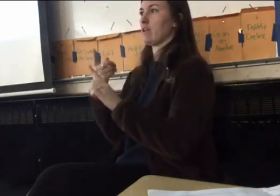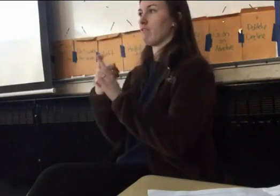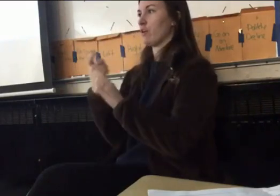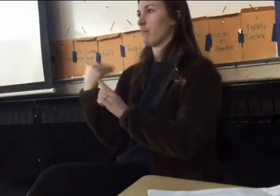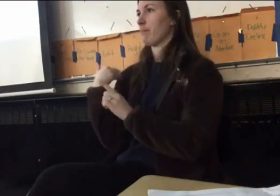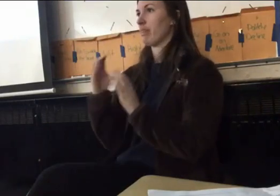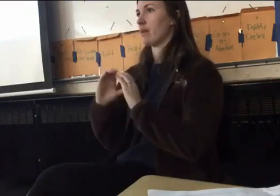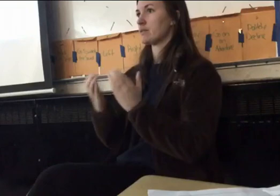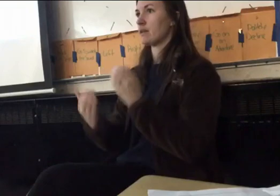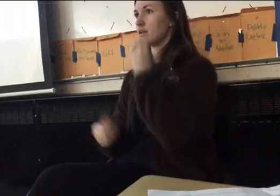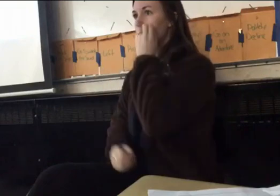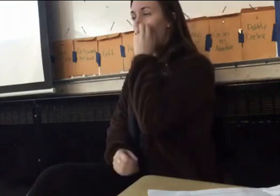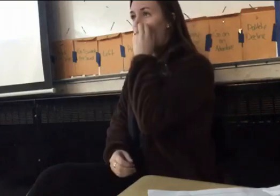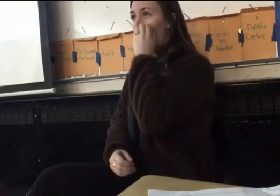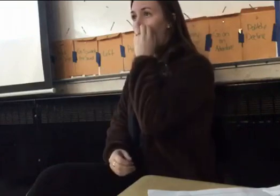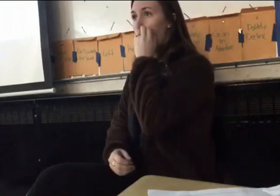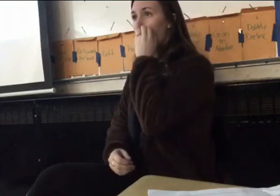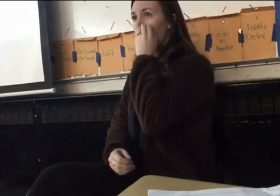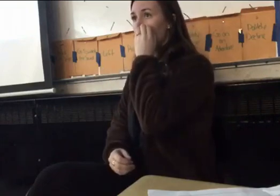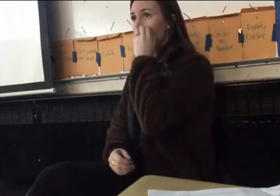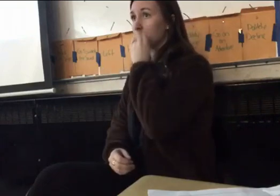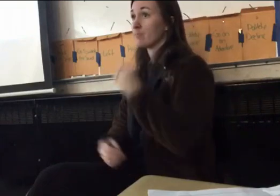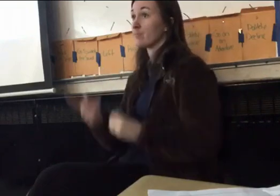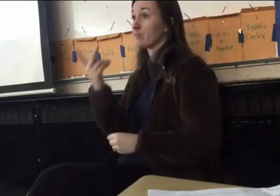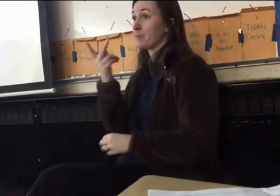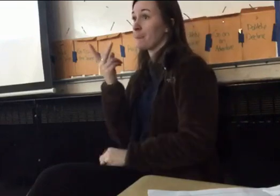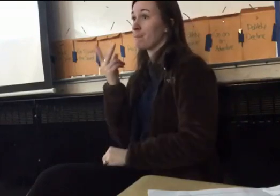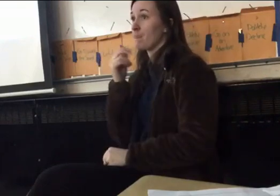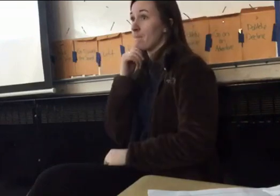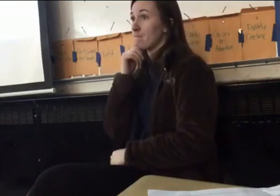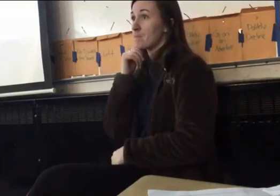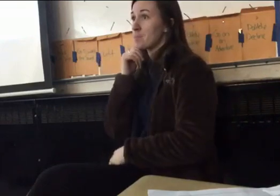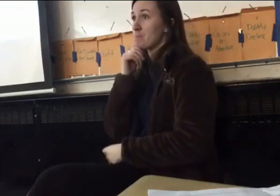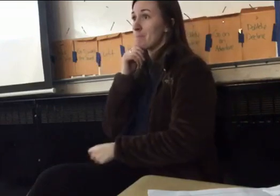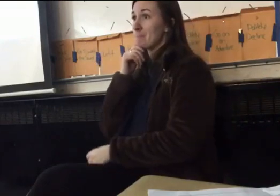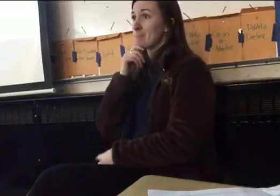Hey, you've missed a little bit. Both of you have.